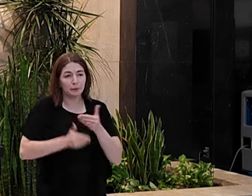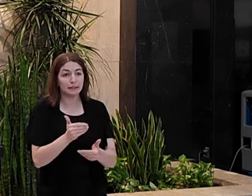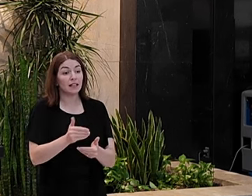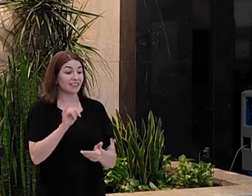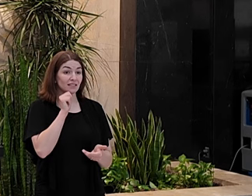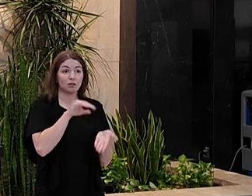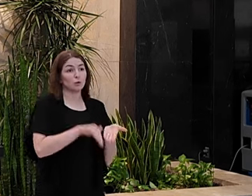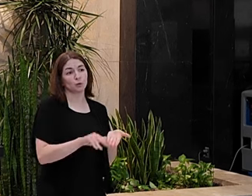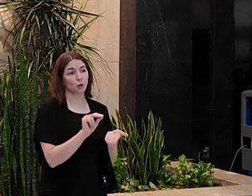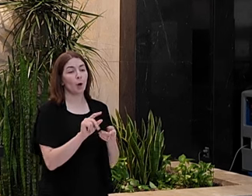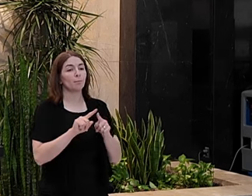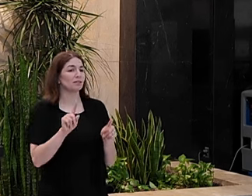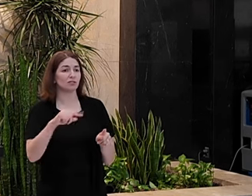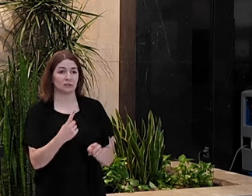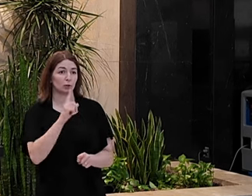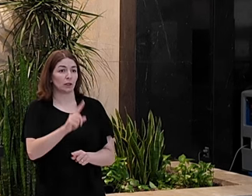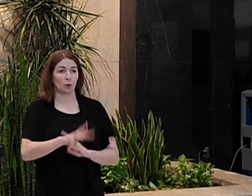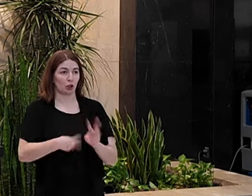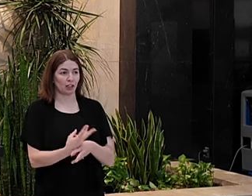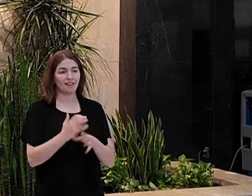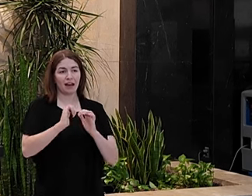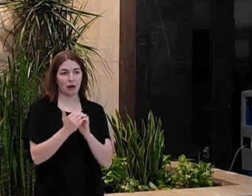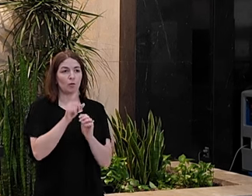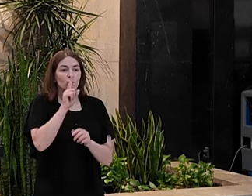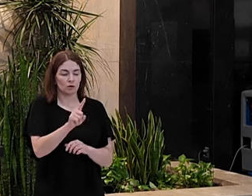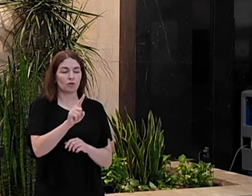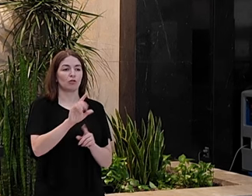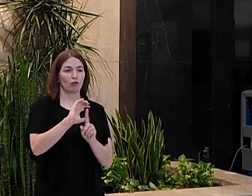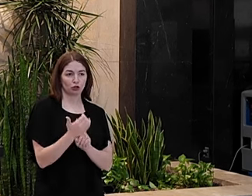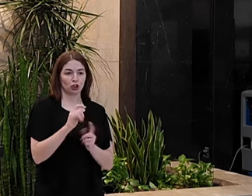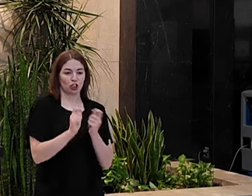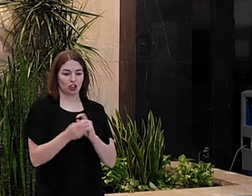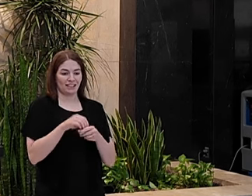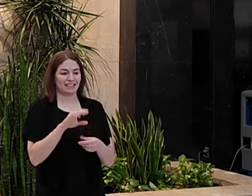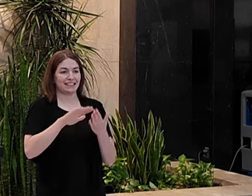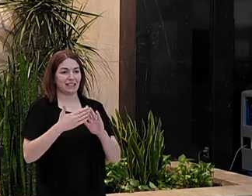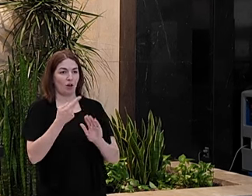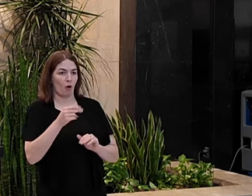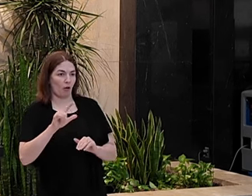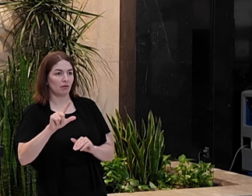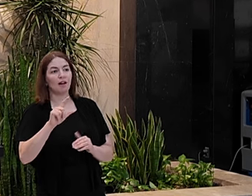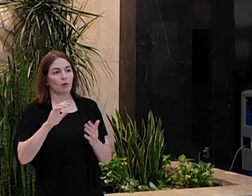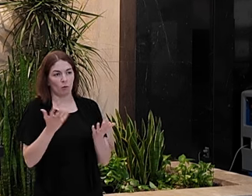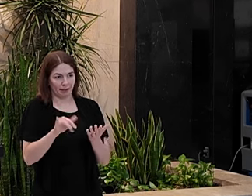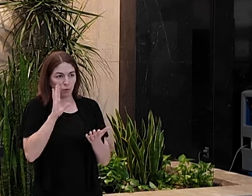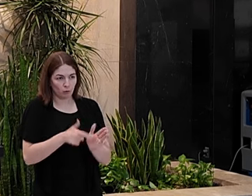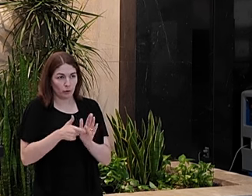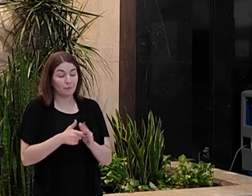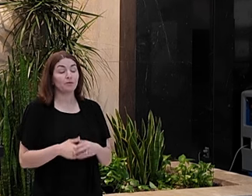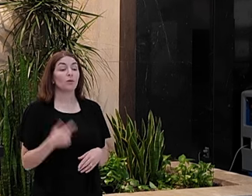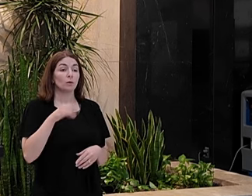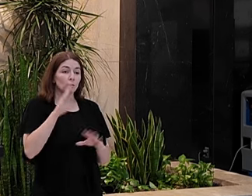it's just a reality of what real culture change in City Hall is going to require. And in the meantime, we need to do everything we can